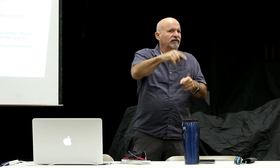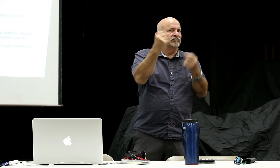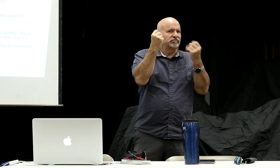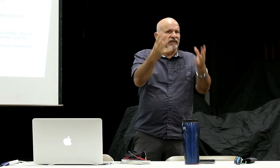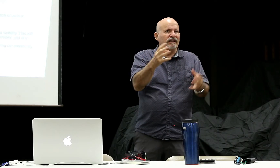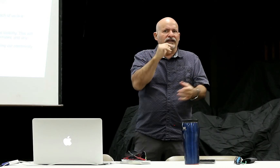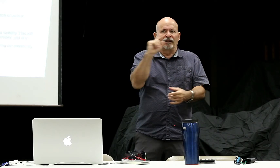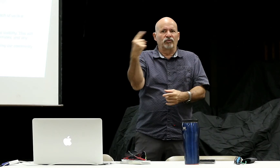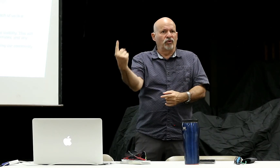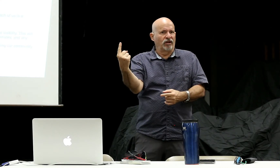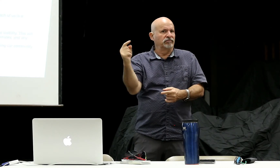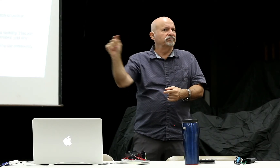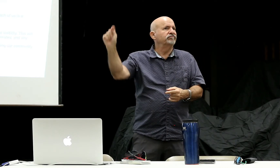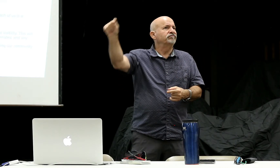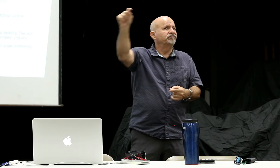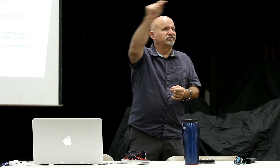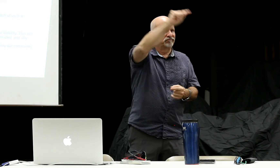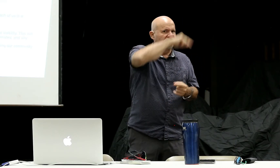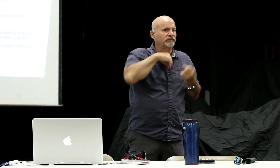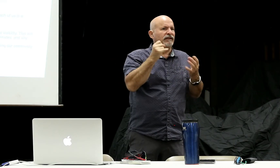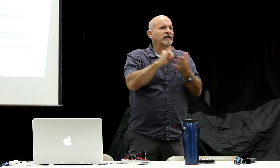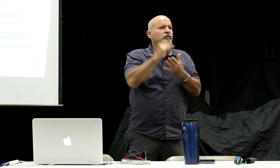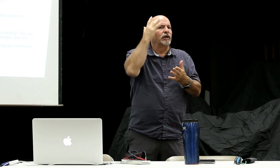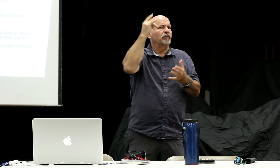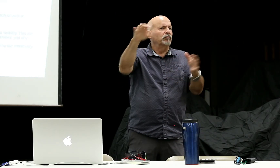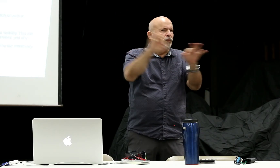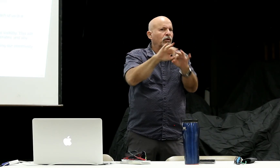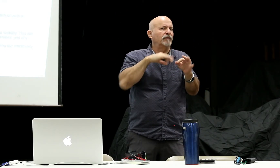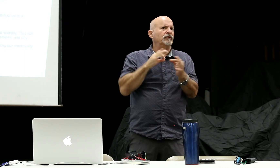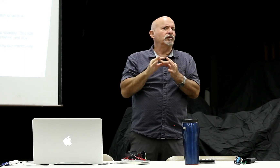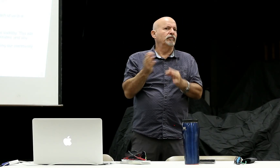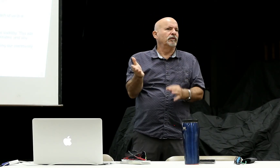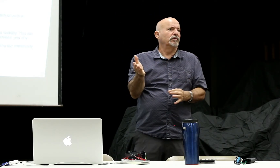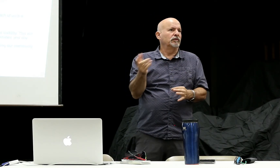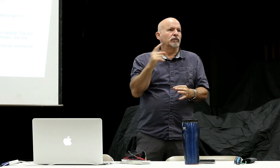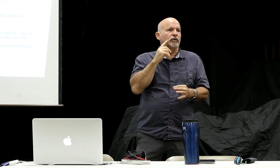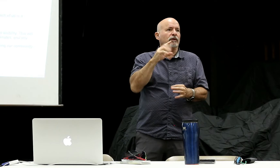house with the police, but it did feel like it was a little